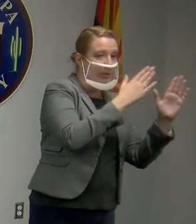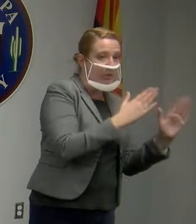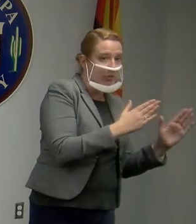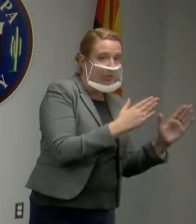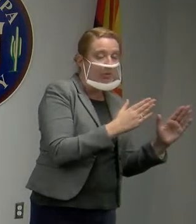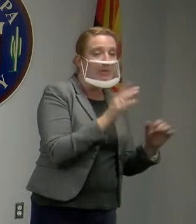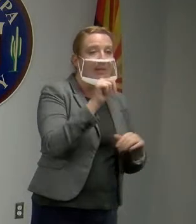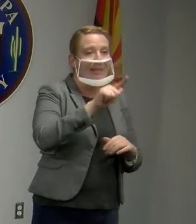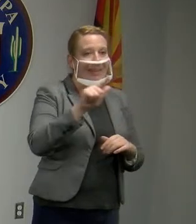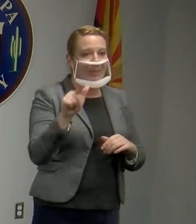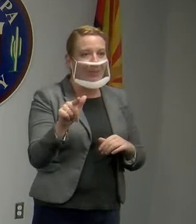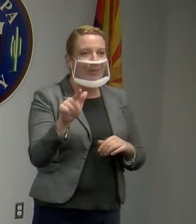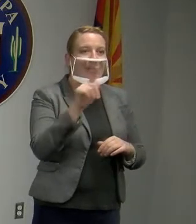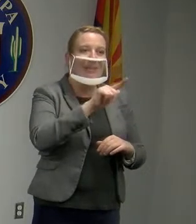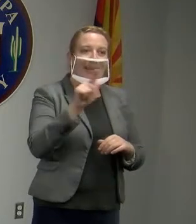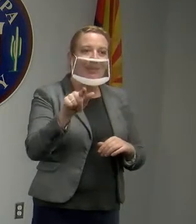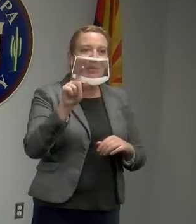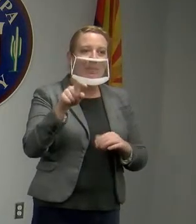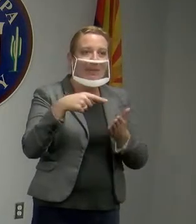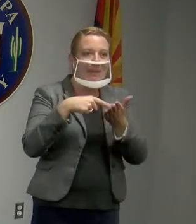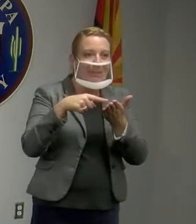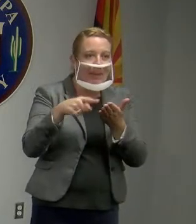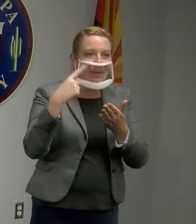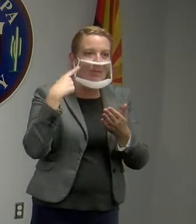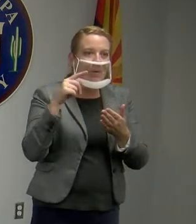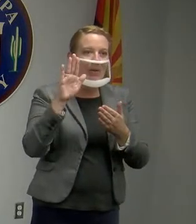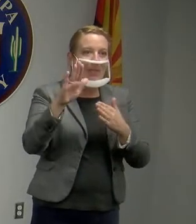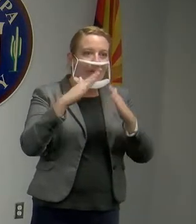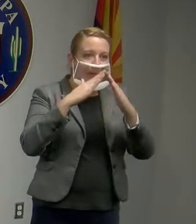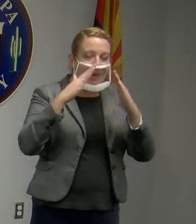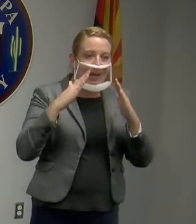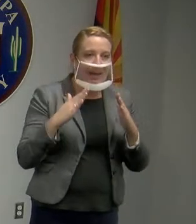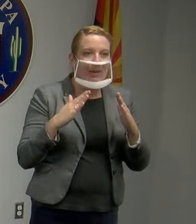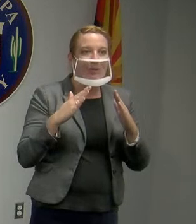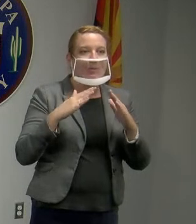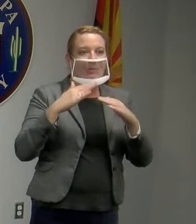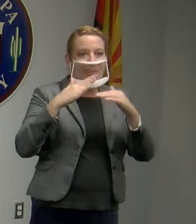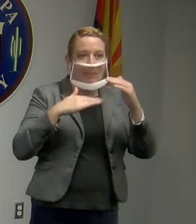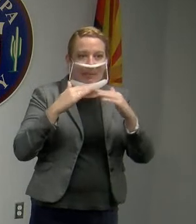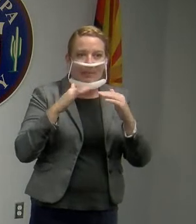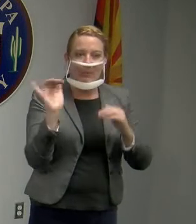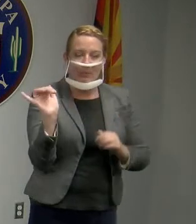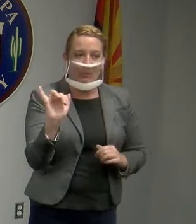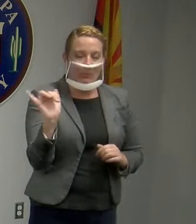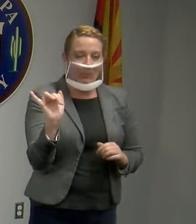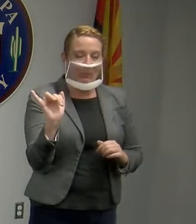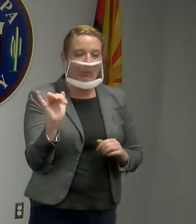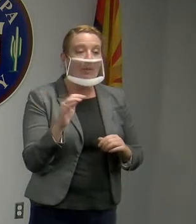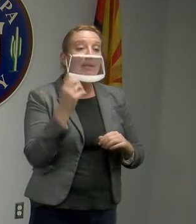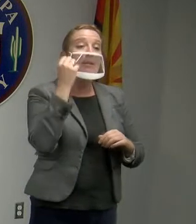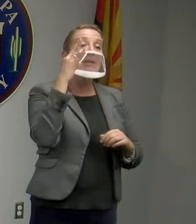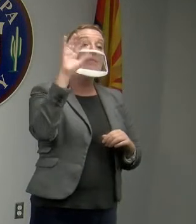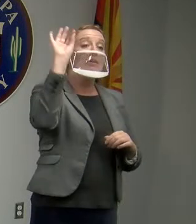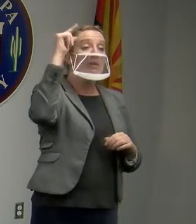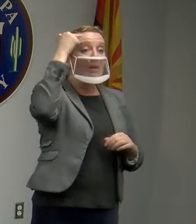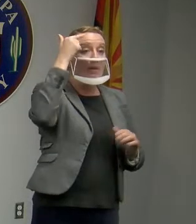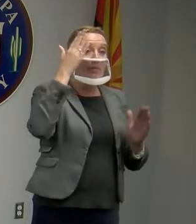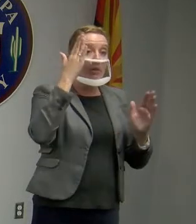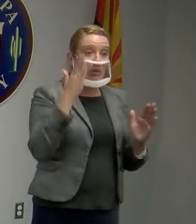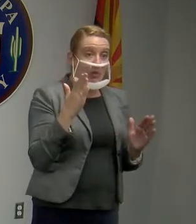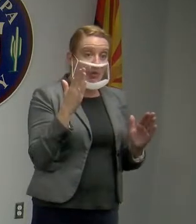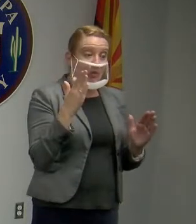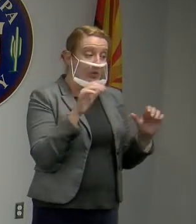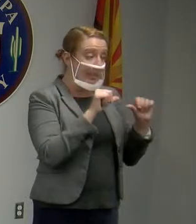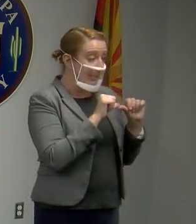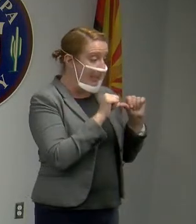pay. And so I think irrespective of any continuation of the moratorium, it'd be important to know who's able to pay and